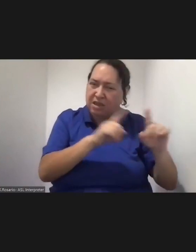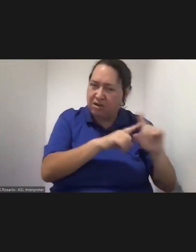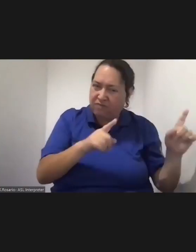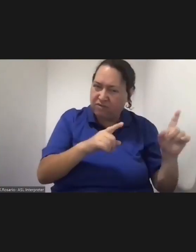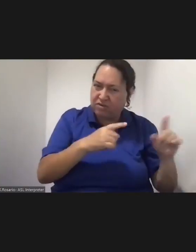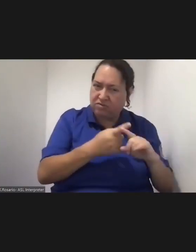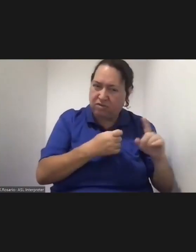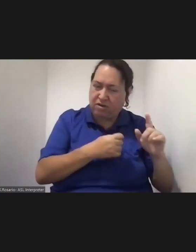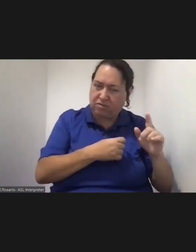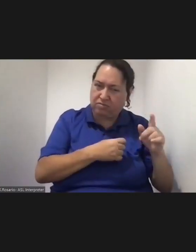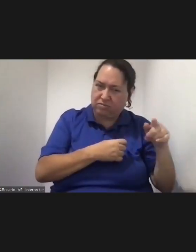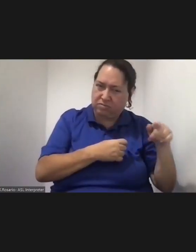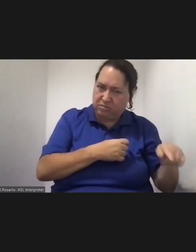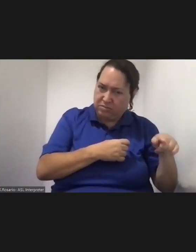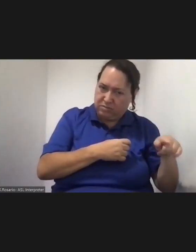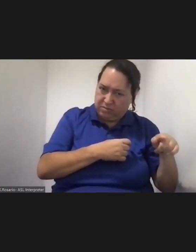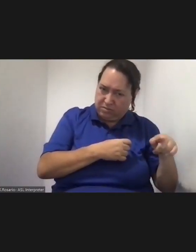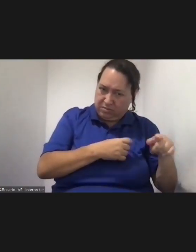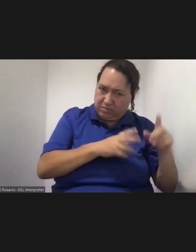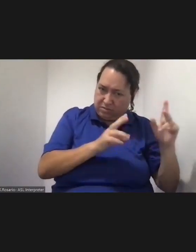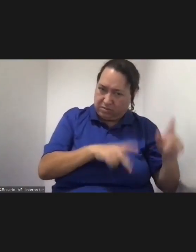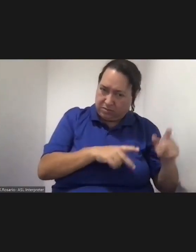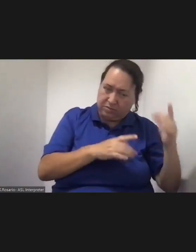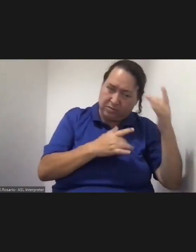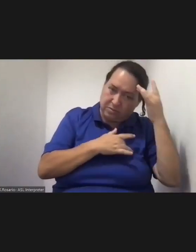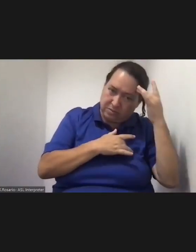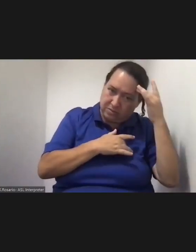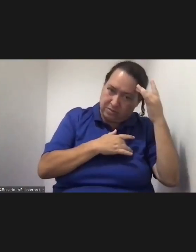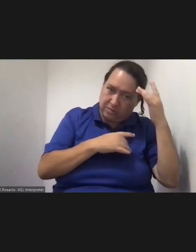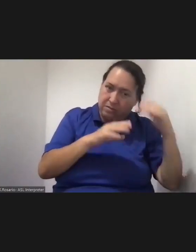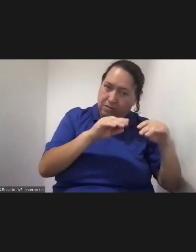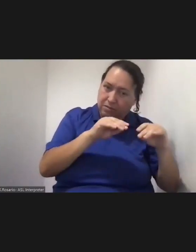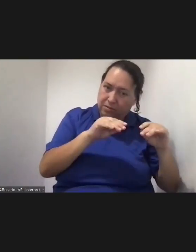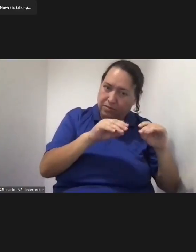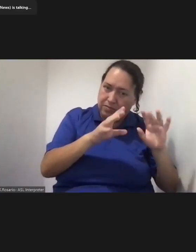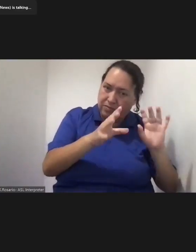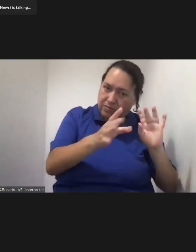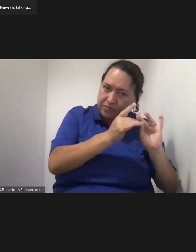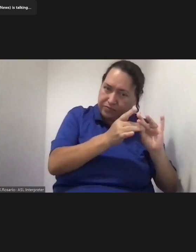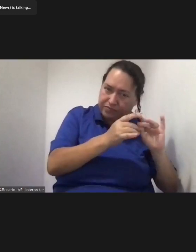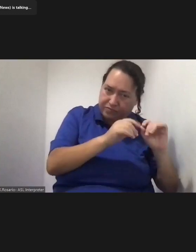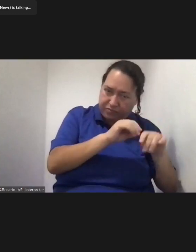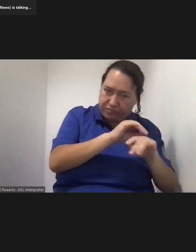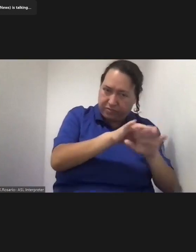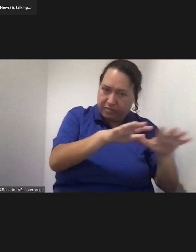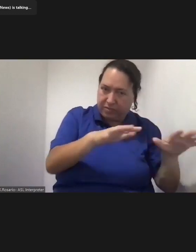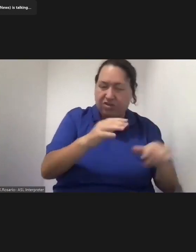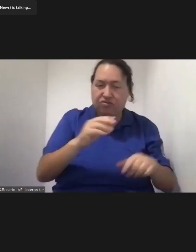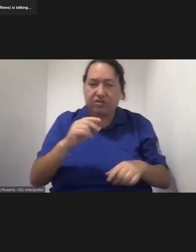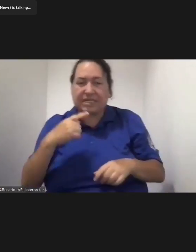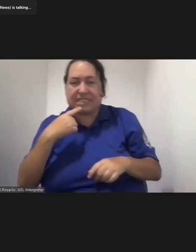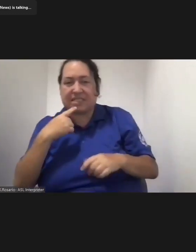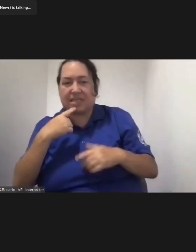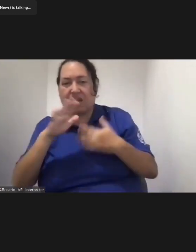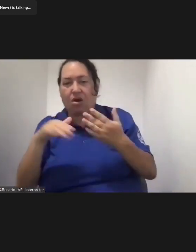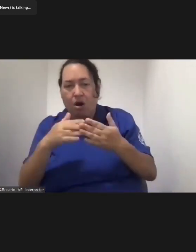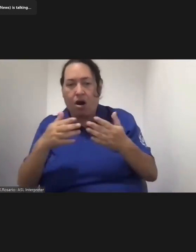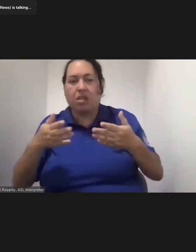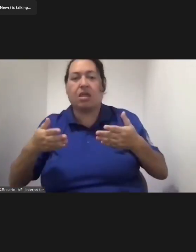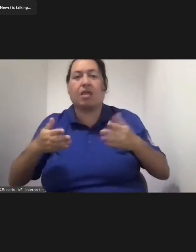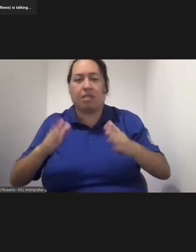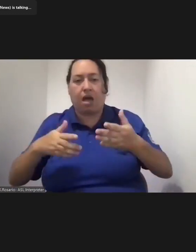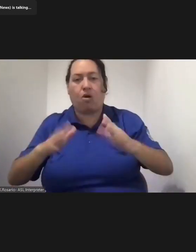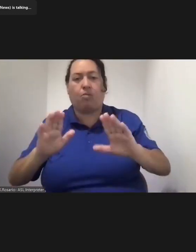the individual who was symptomatic and exposed others? No, the governor said that these were all allowable activities, but